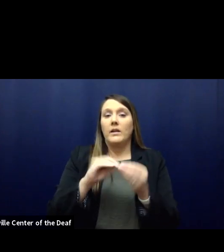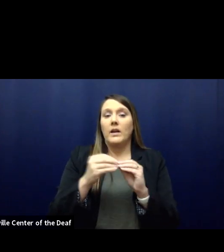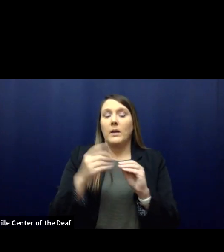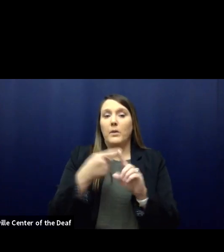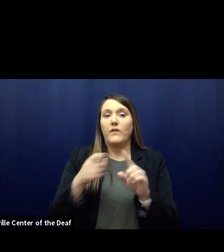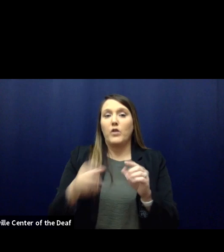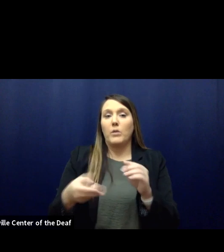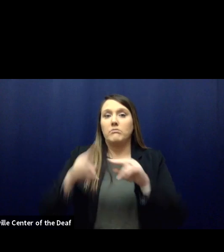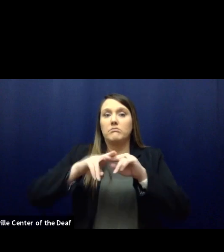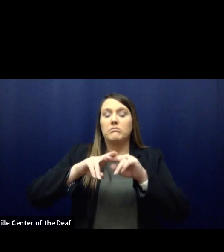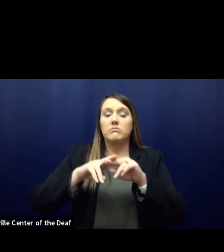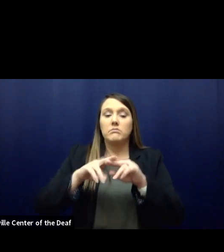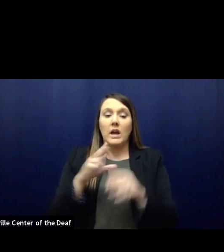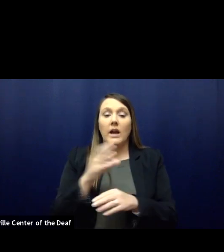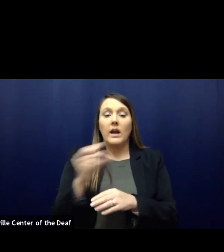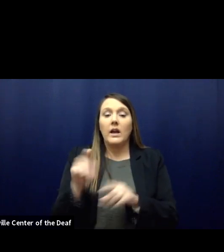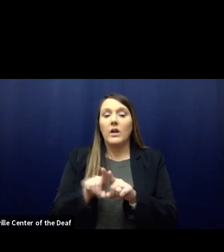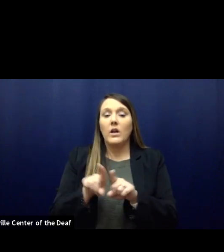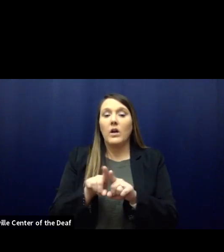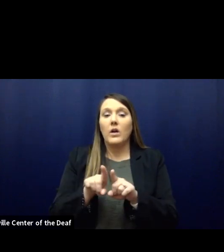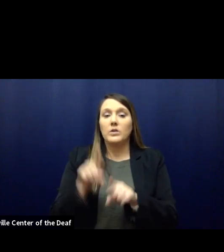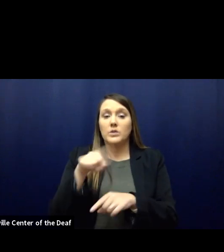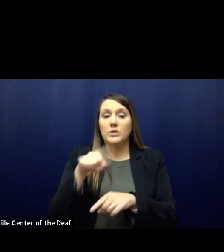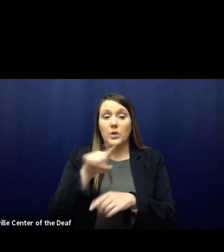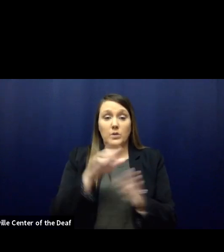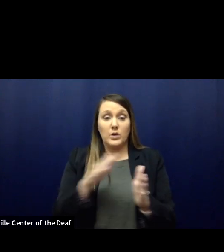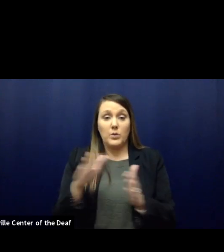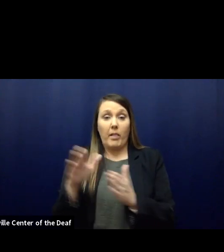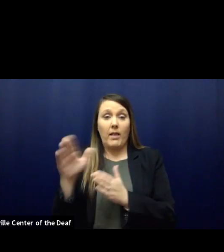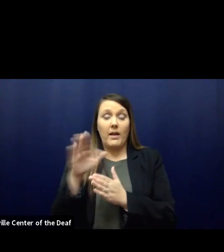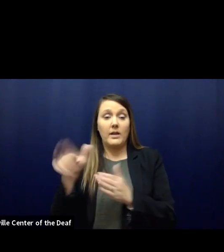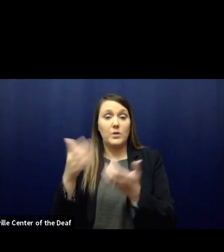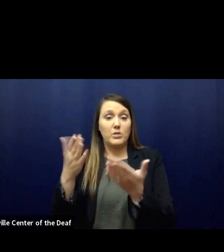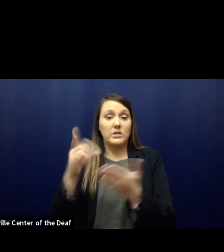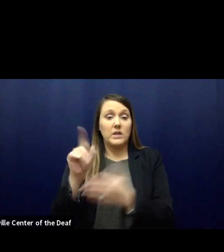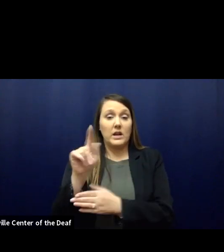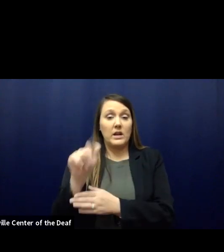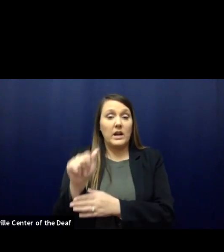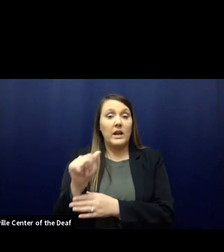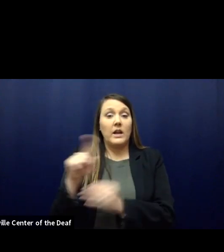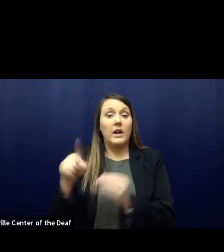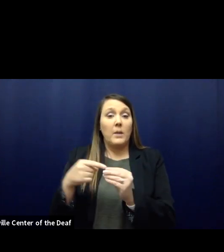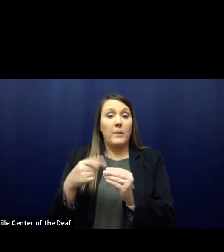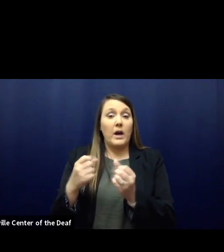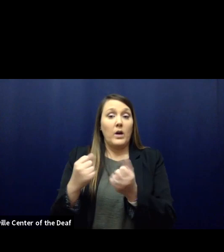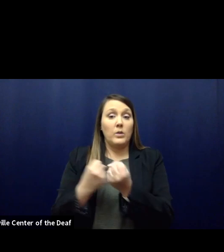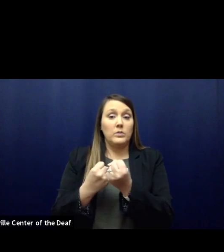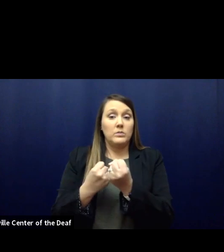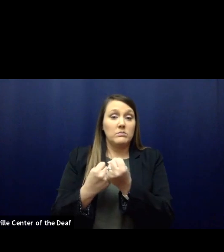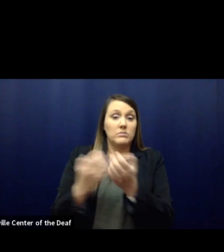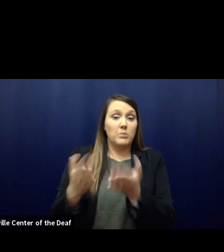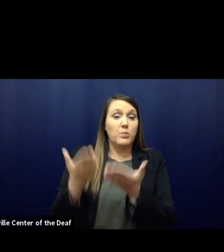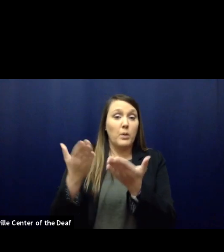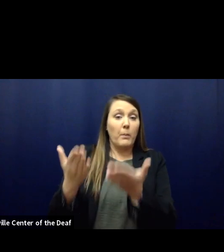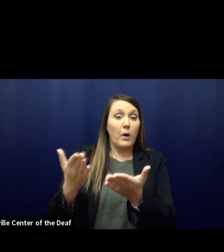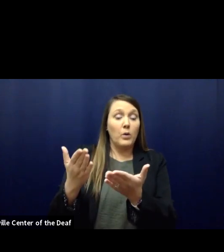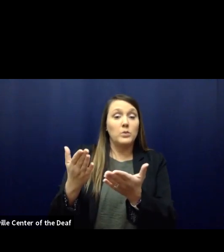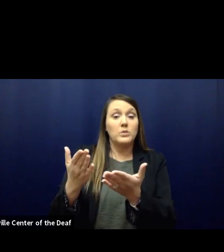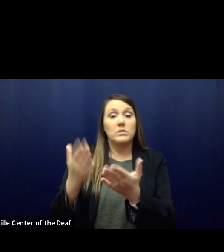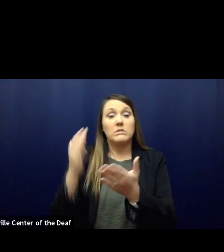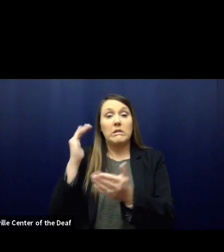in addition, does the health department plan to present any data in support of the proposed limit on social gatherings at tonight's Board of Health